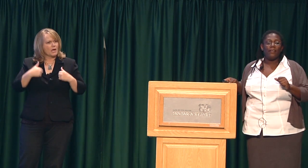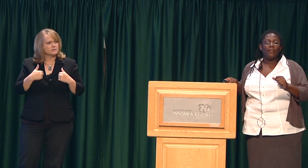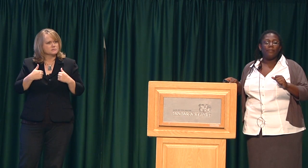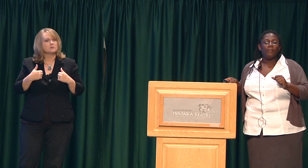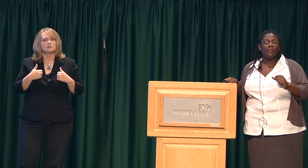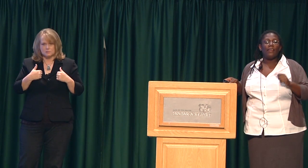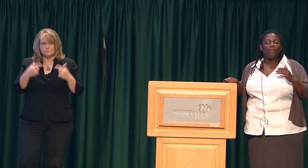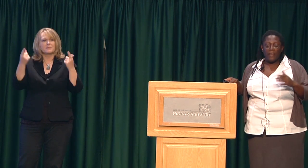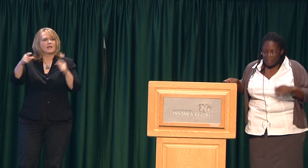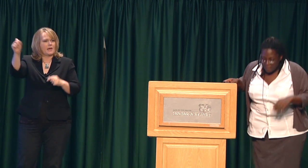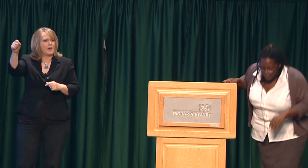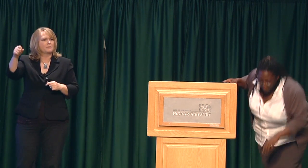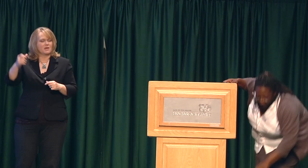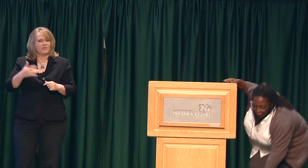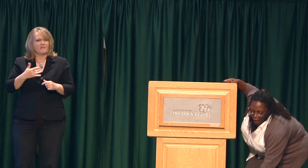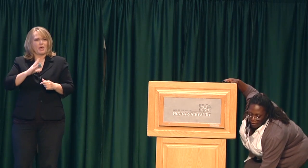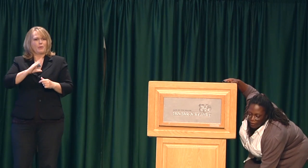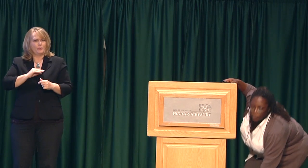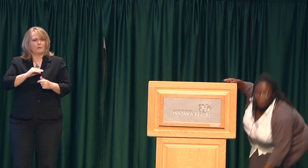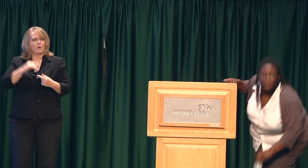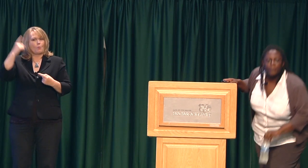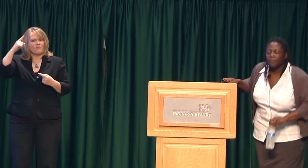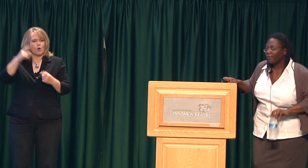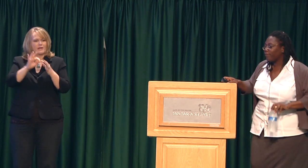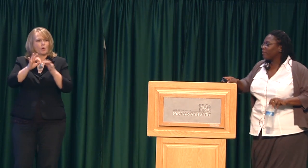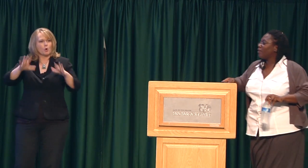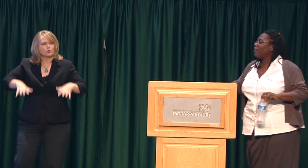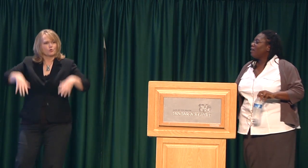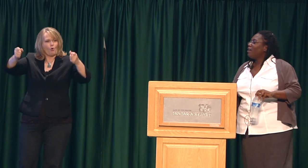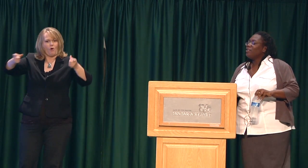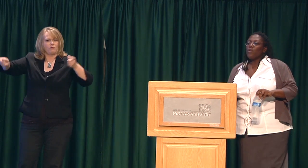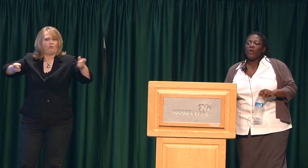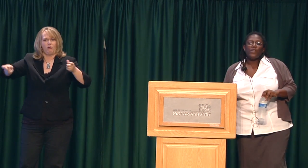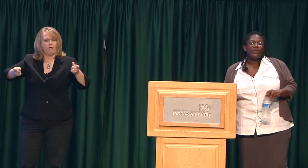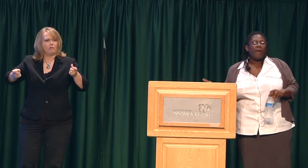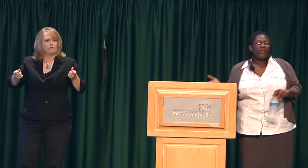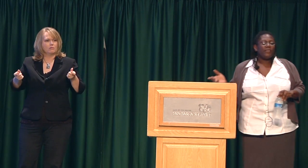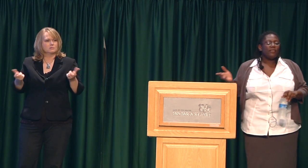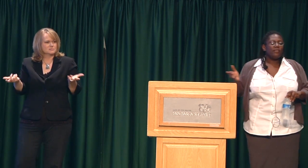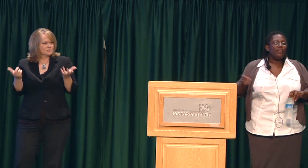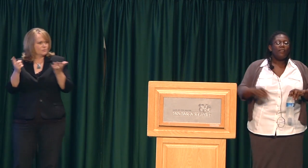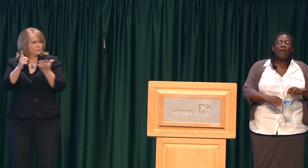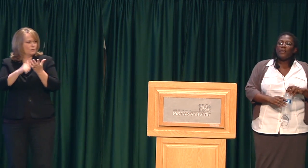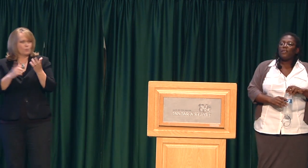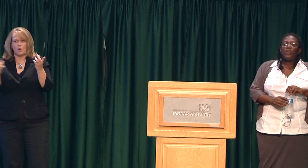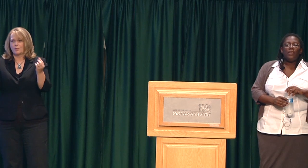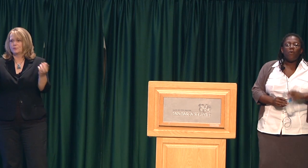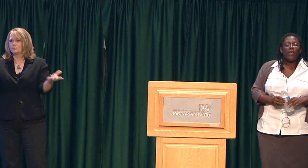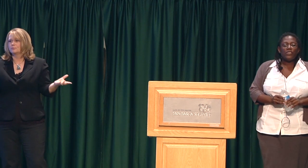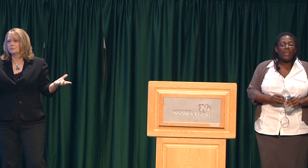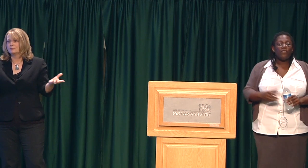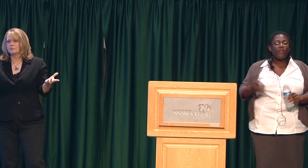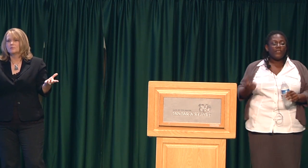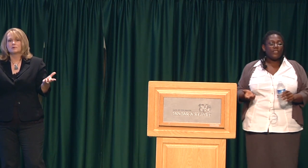it. That deflated sense of self at the hand of the interpreter. So what do we do about this? That means that we need